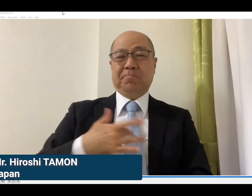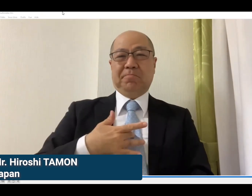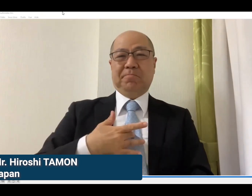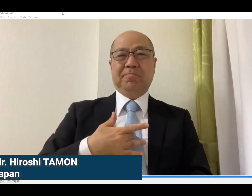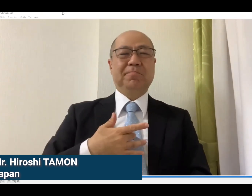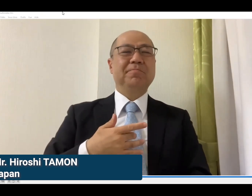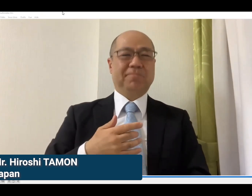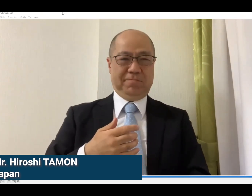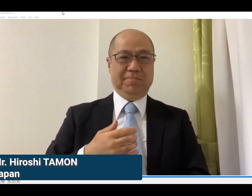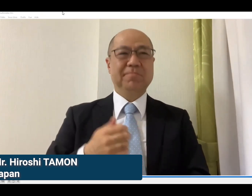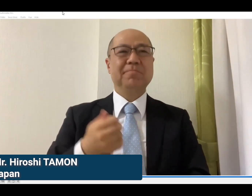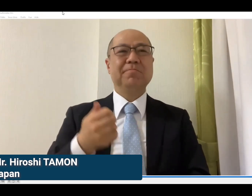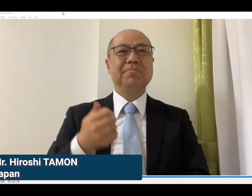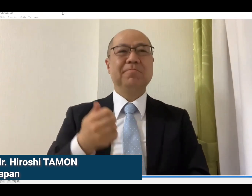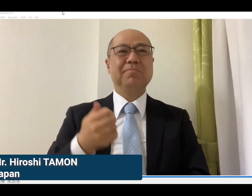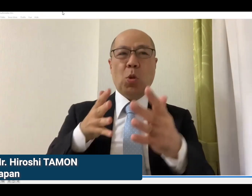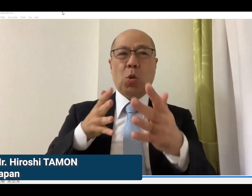process were duly observed.